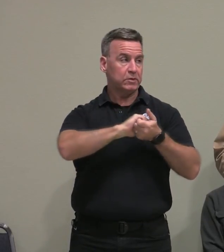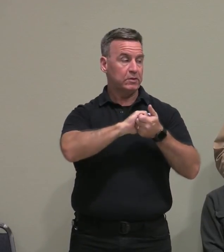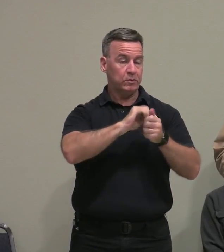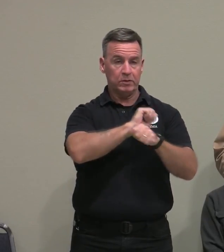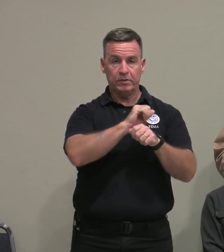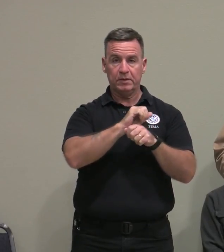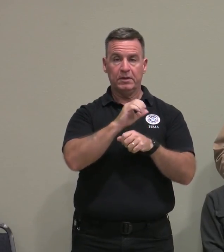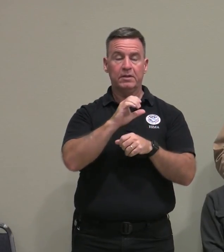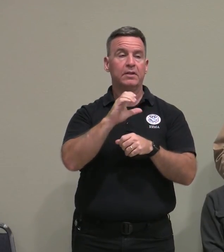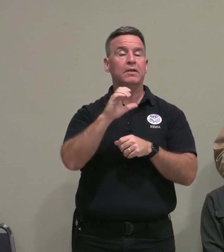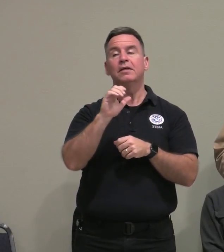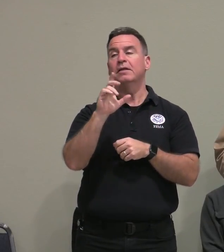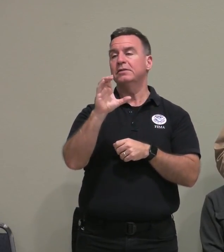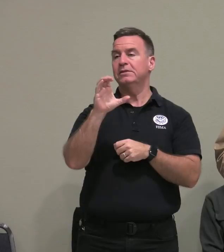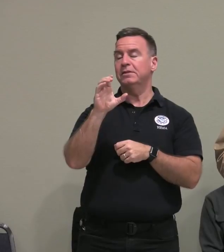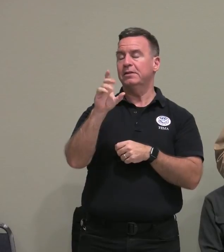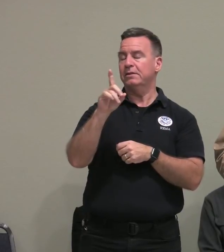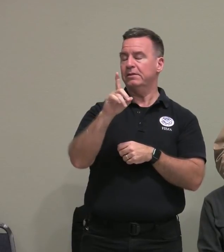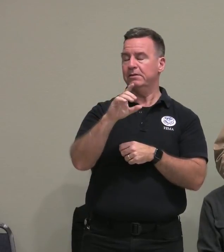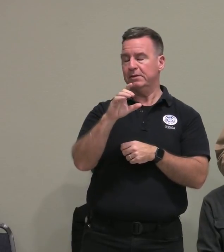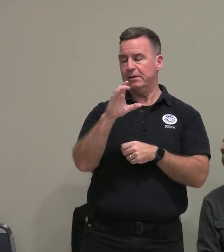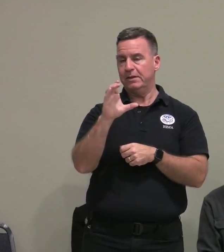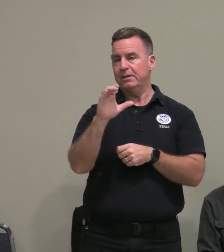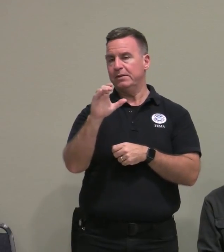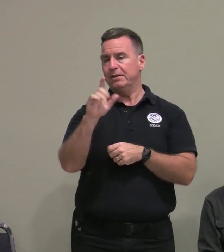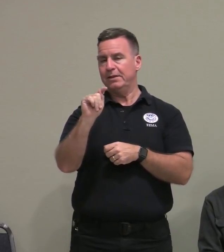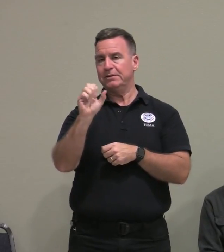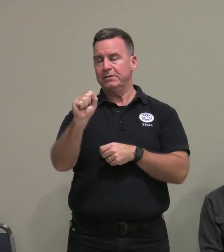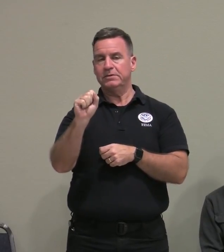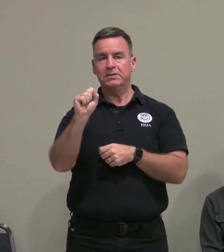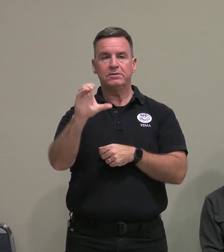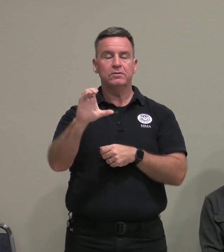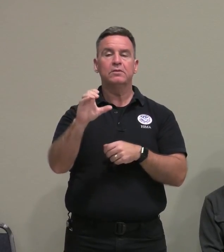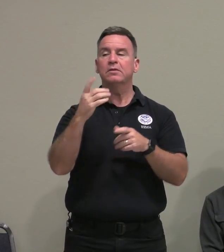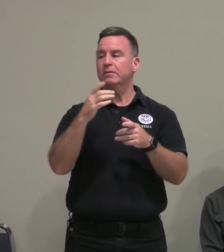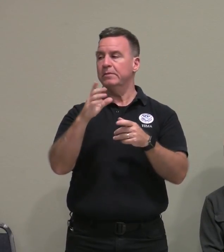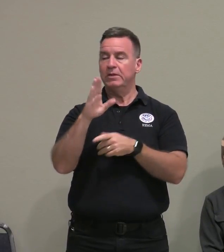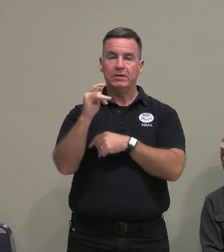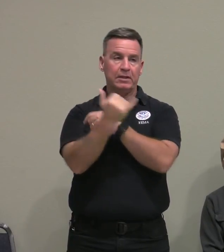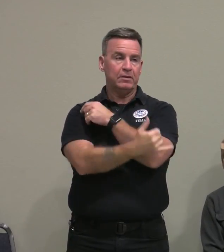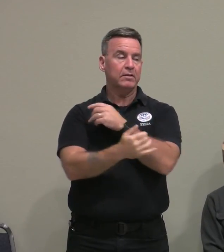with the California Department of Toxics and Substance Control and Butte County Environmental Health.